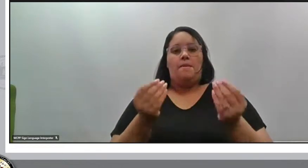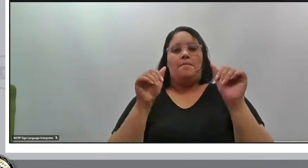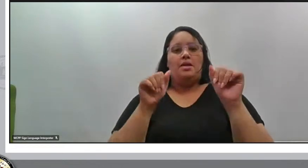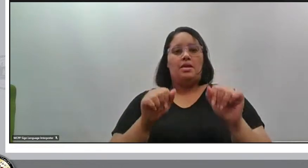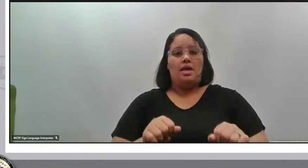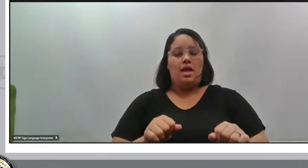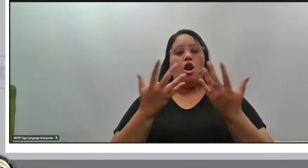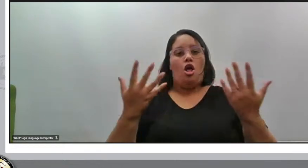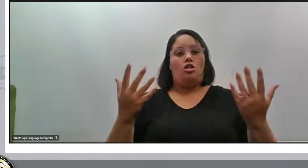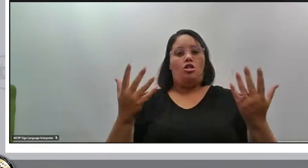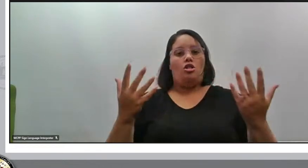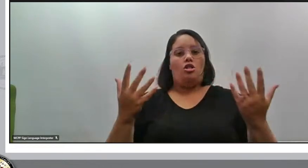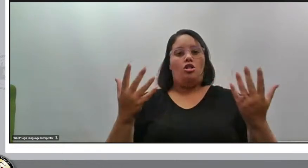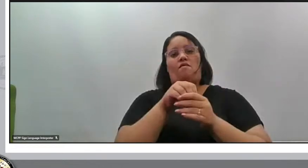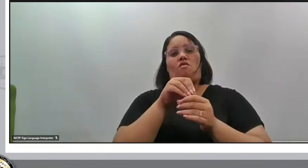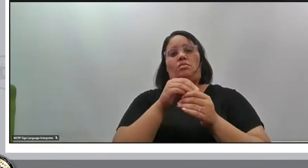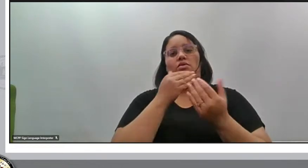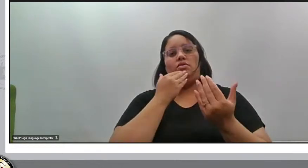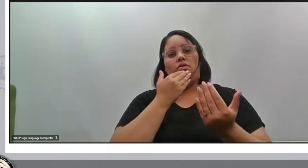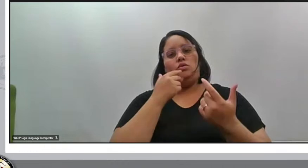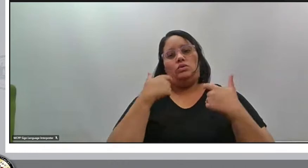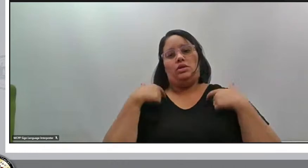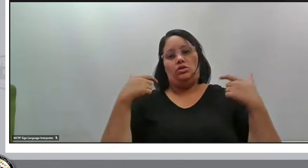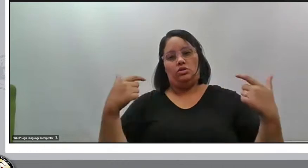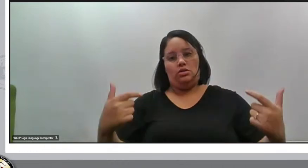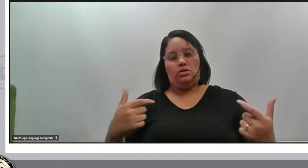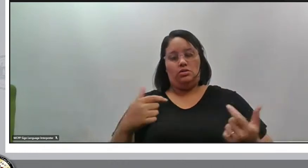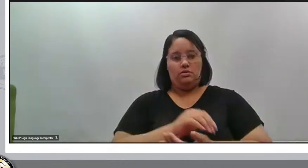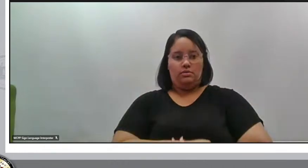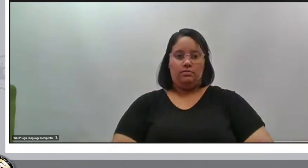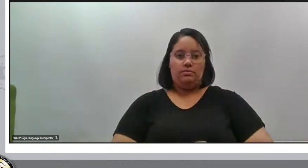public involvement as possible. Thank you, Secretary.